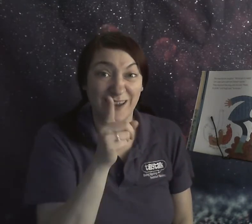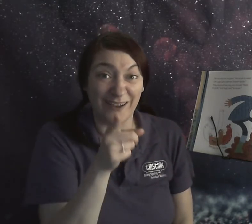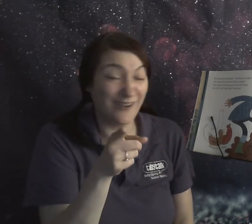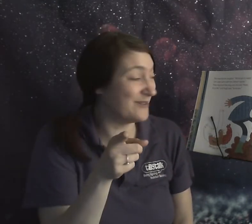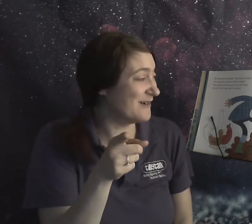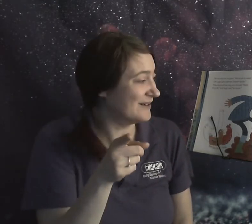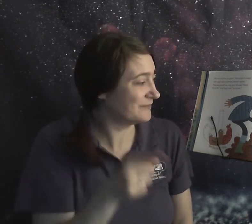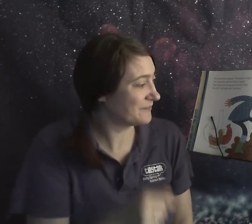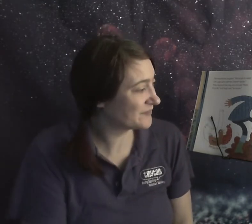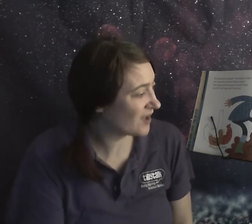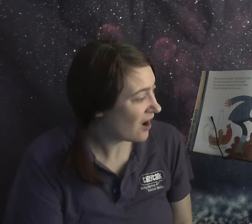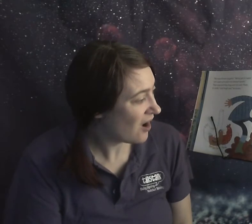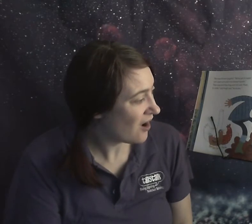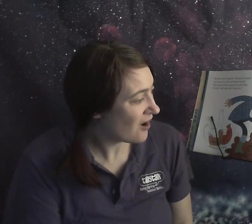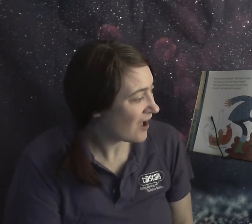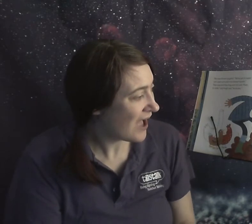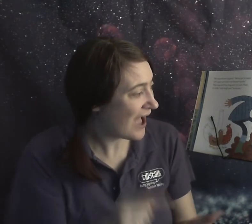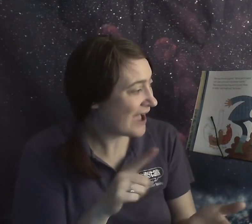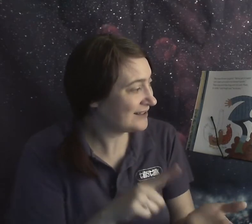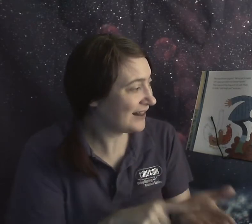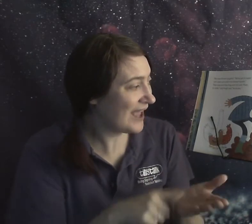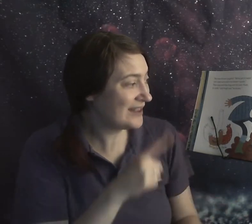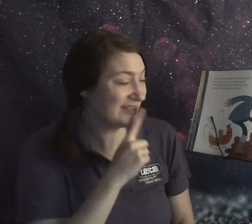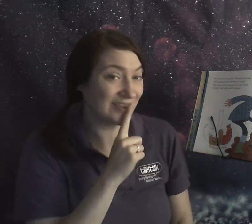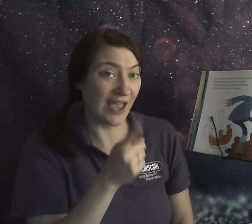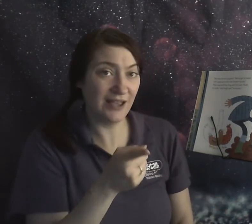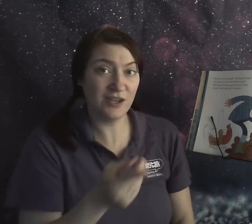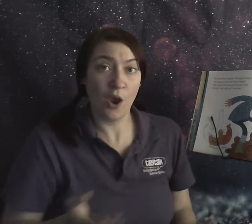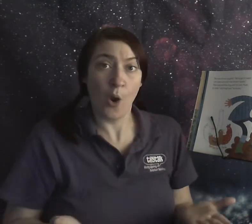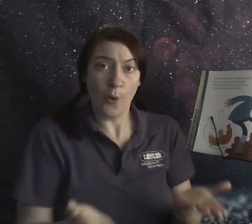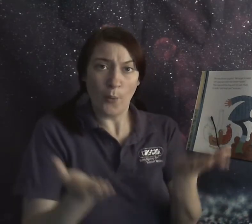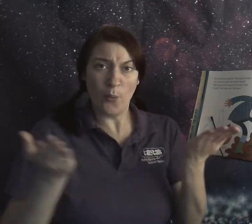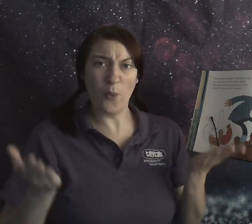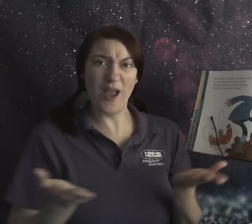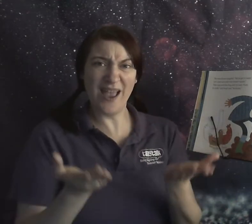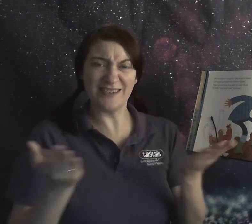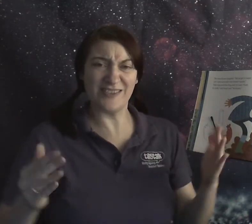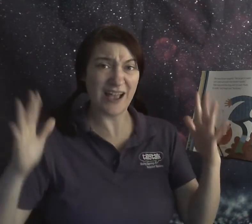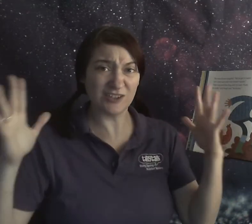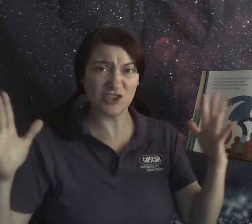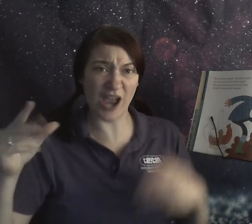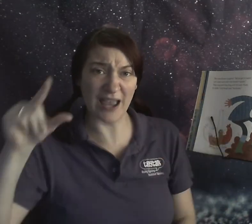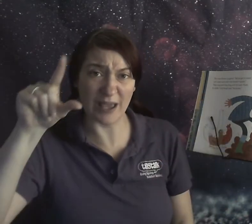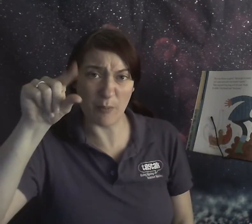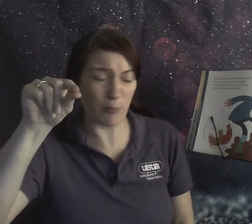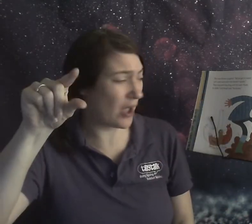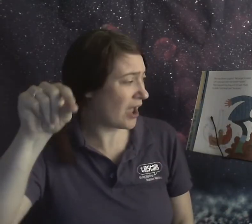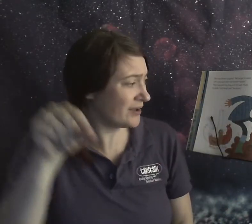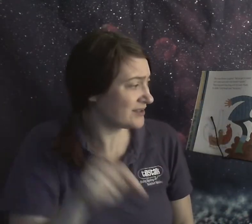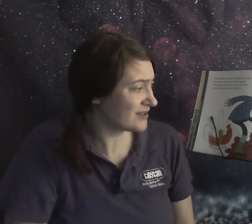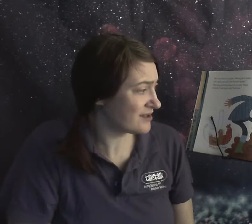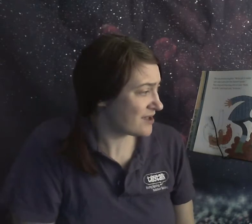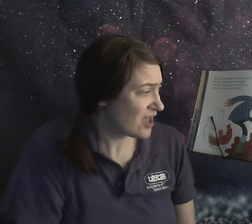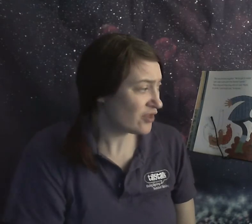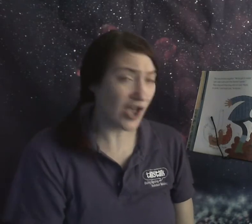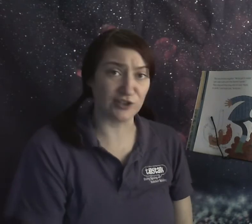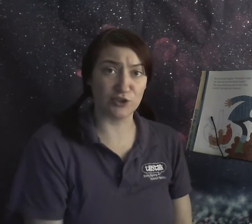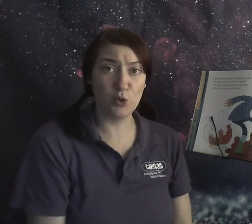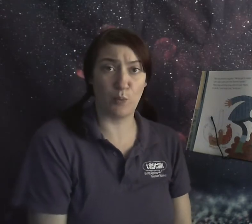you. And Len said, where's that giant bird? The super